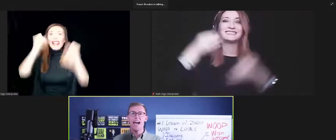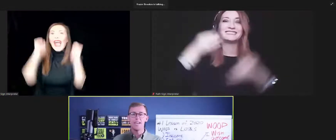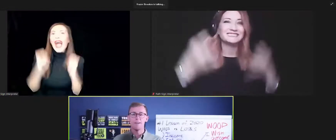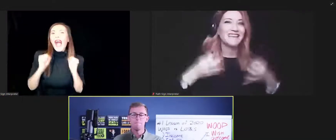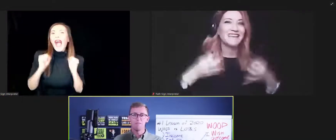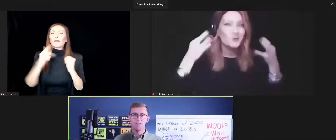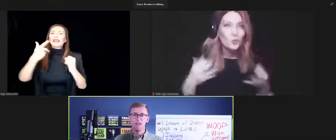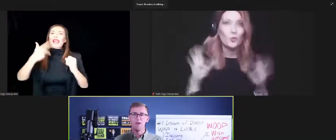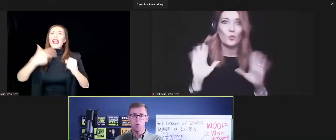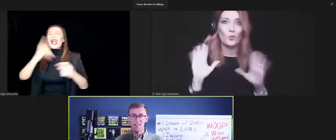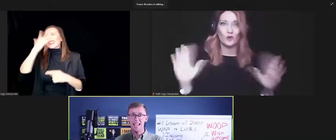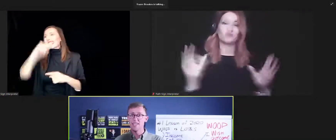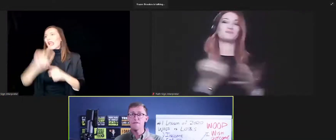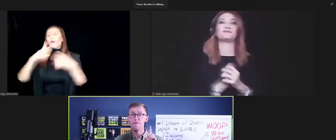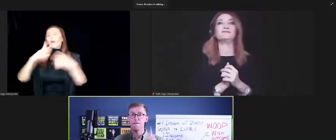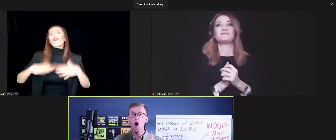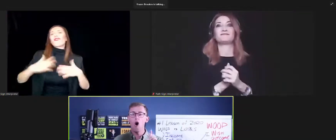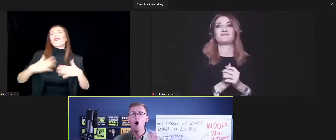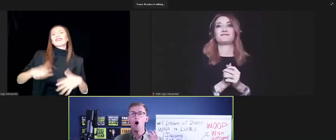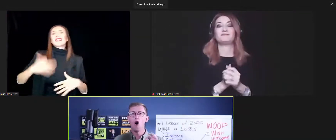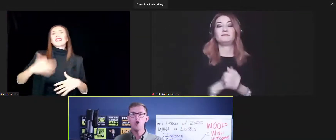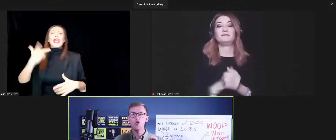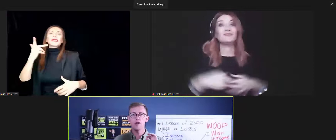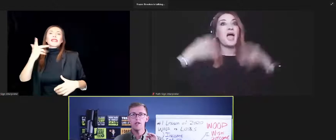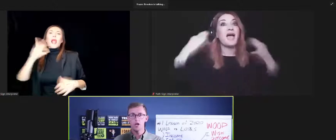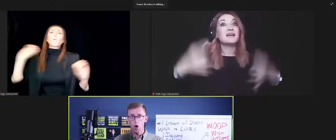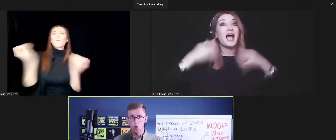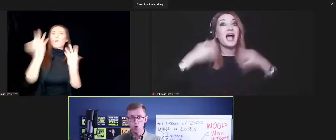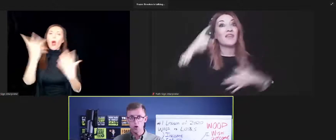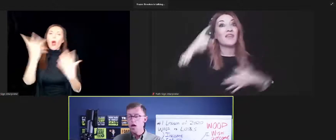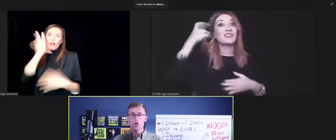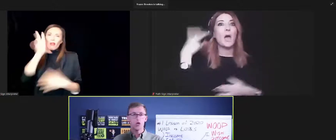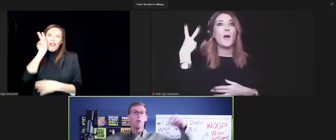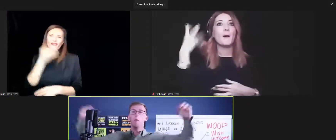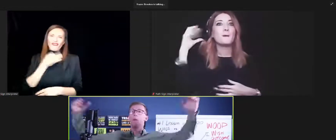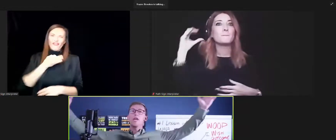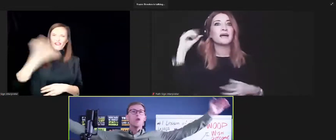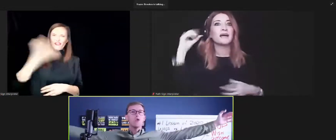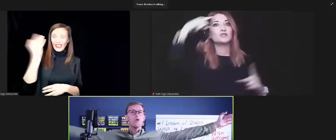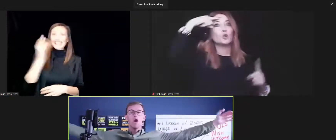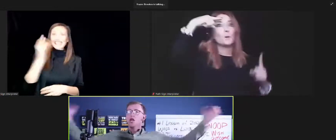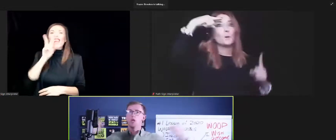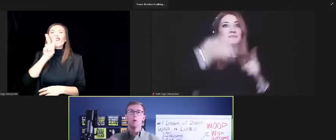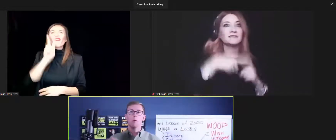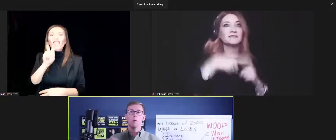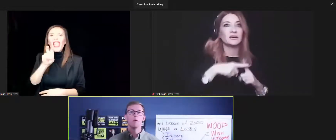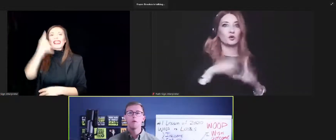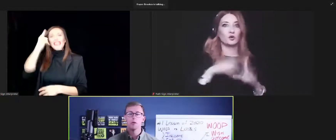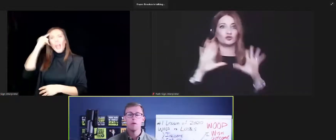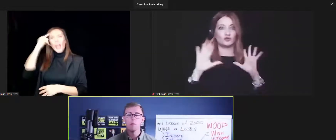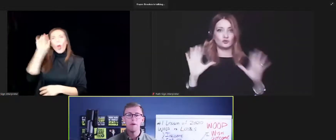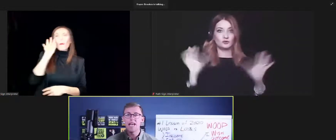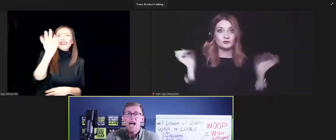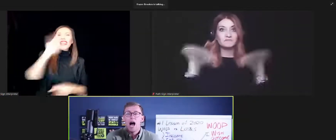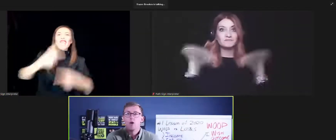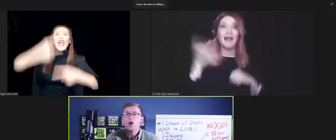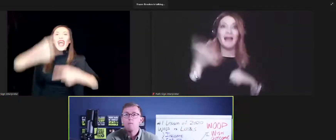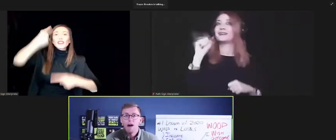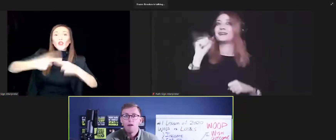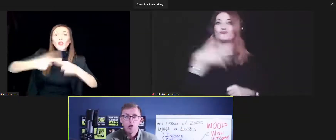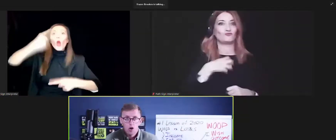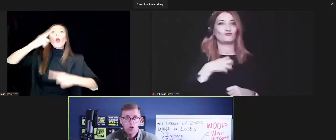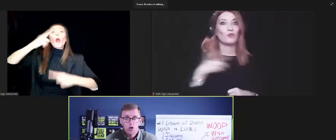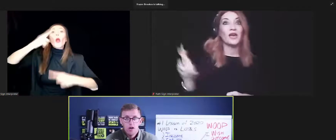day for 20 days. That's 400 goals. Some of them will be huge. Some of them will be, I want a new